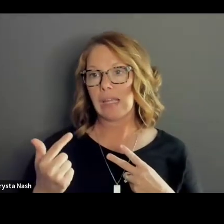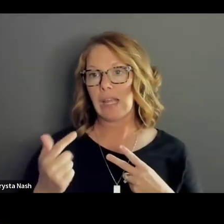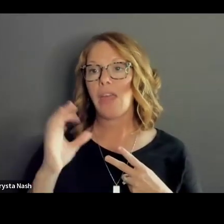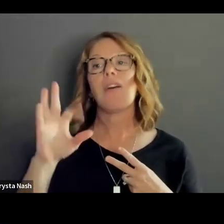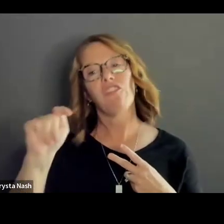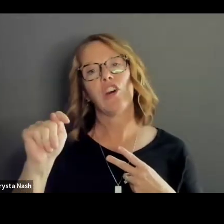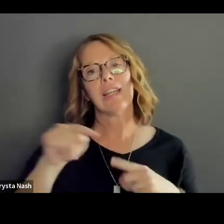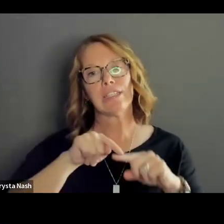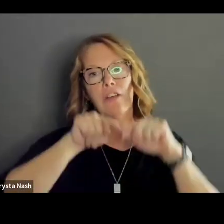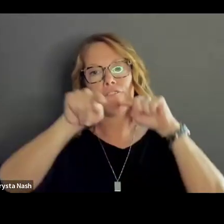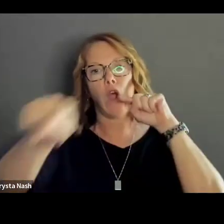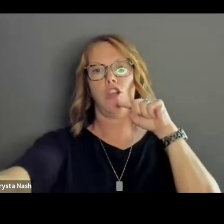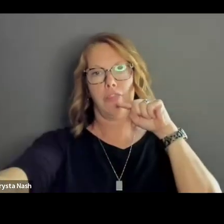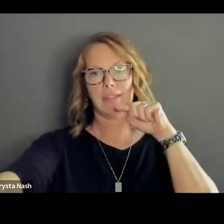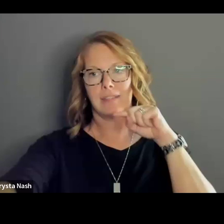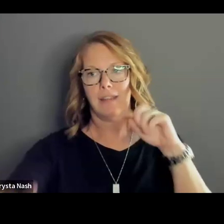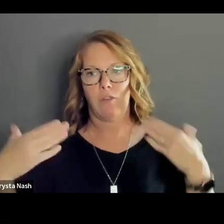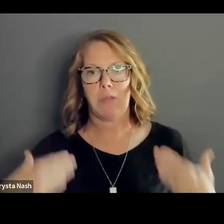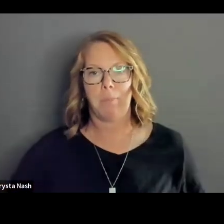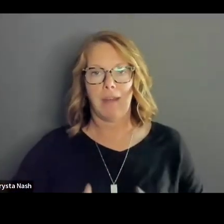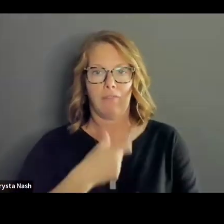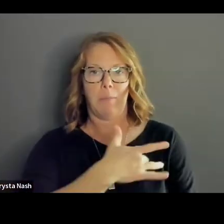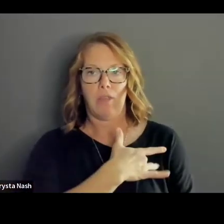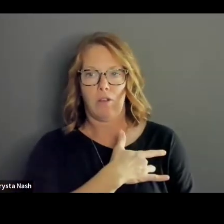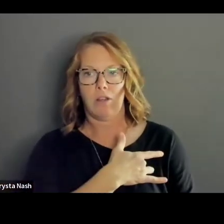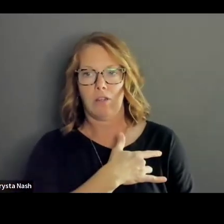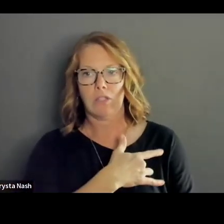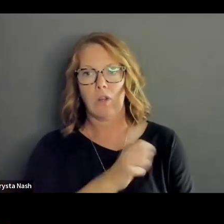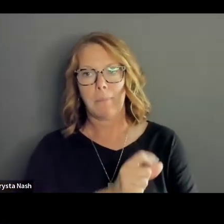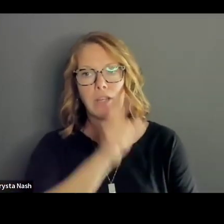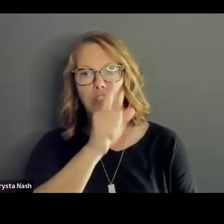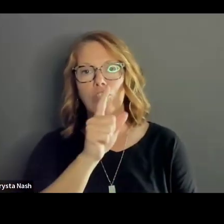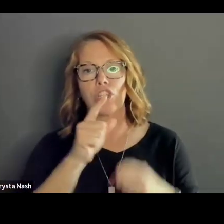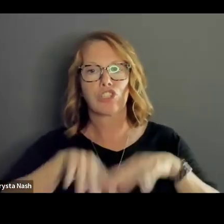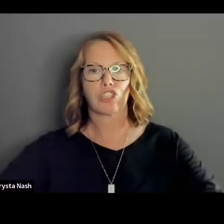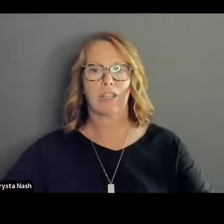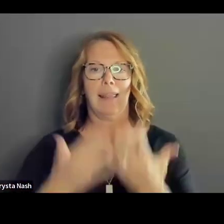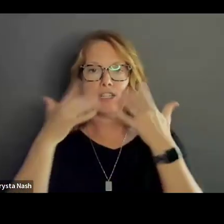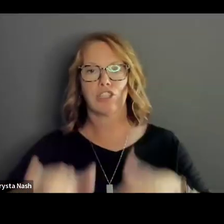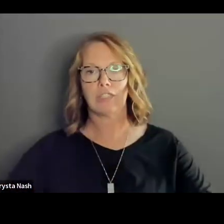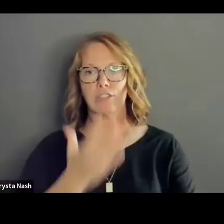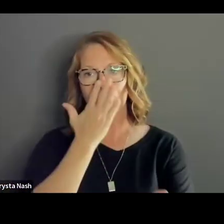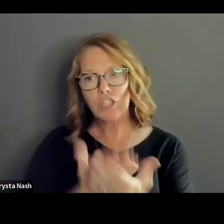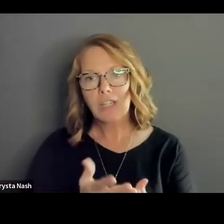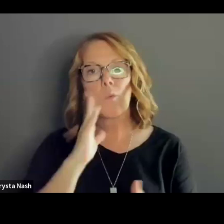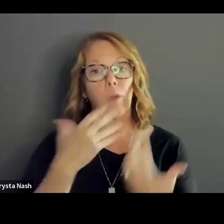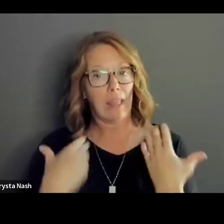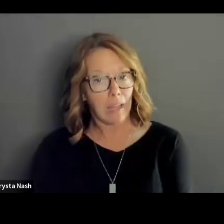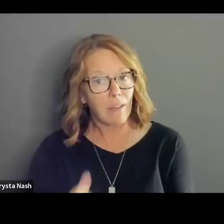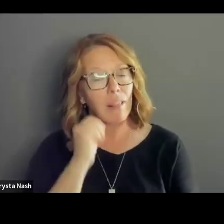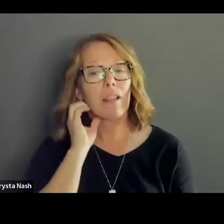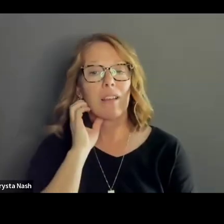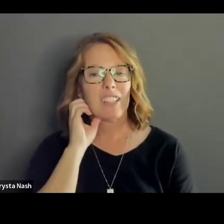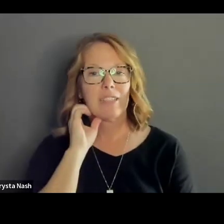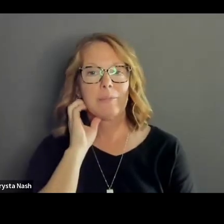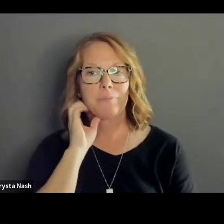the furthest point of your body from the heart. So you want to make sure your circulation is good, that this will be able to heal up,